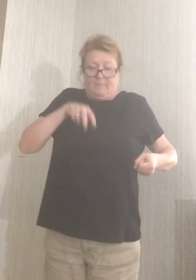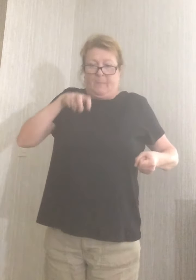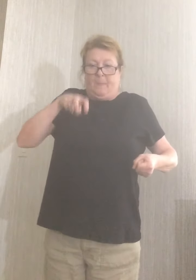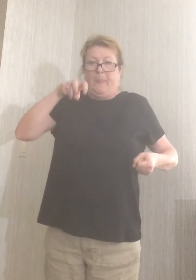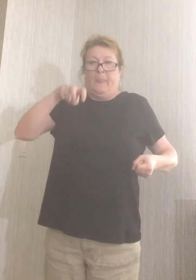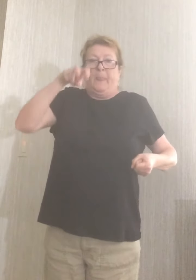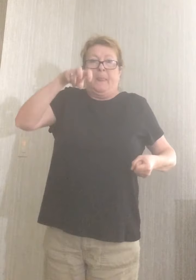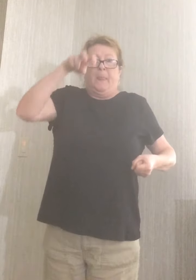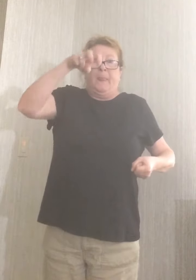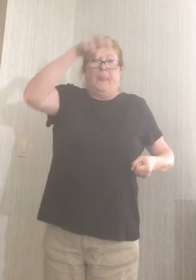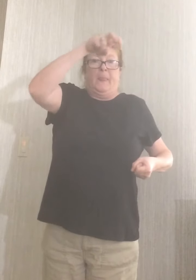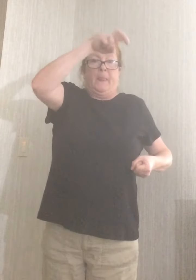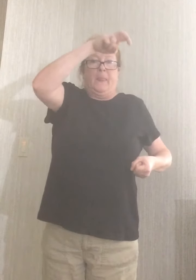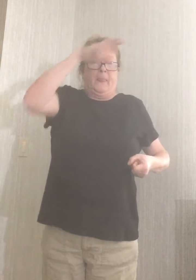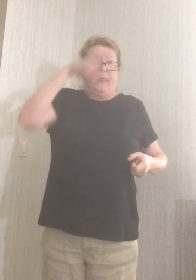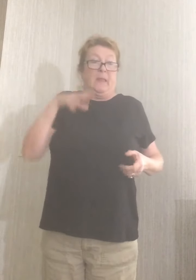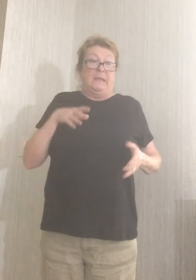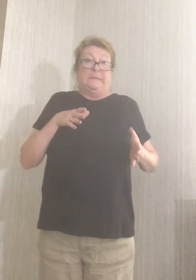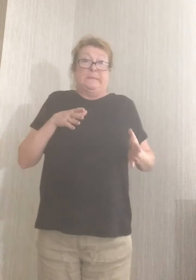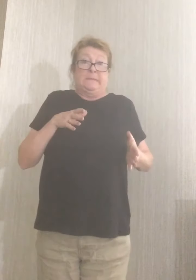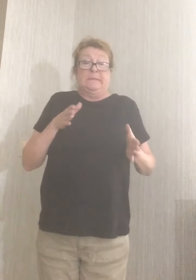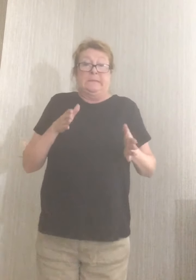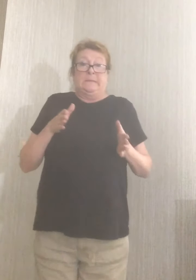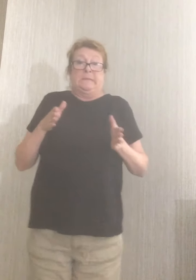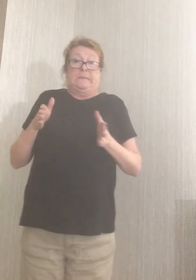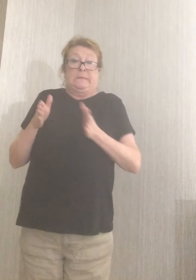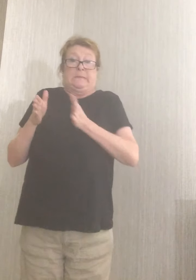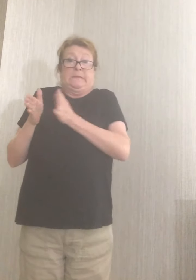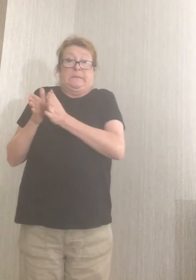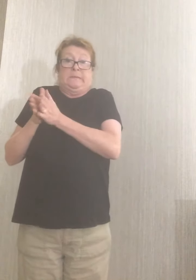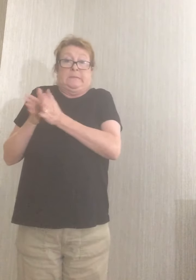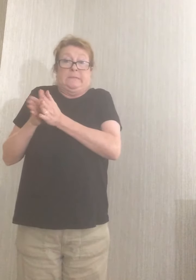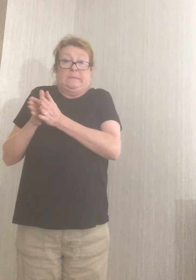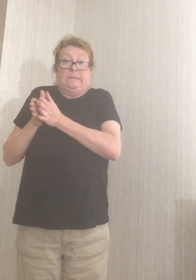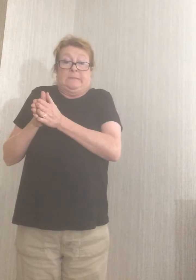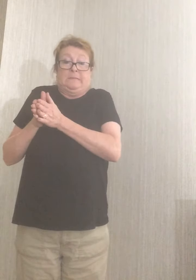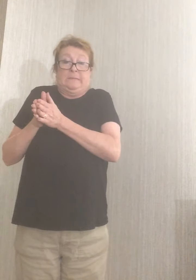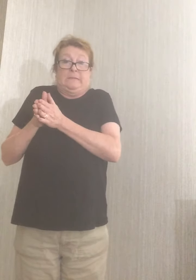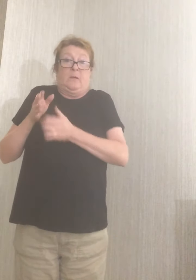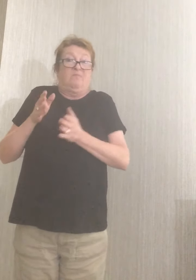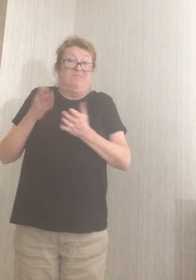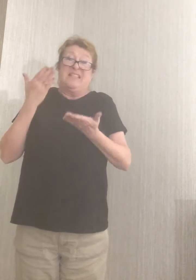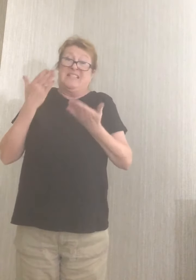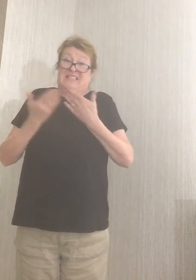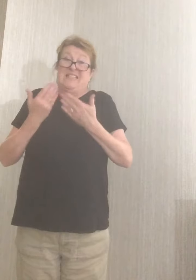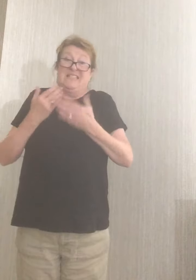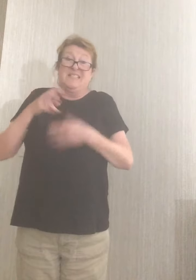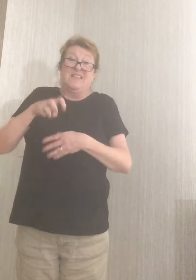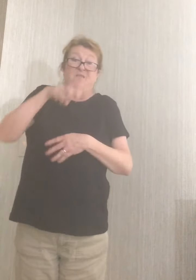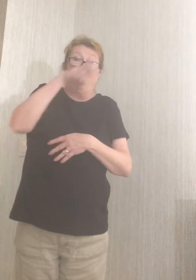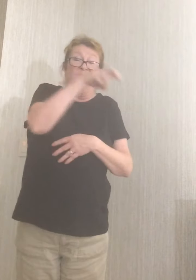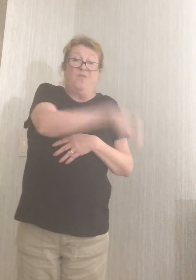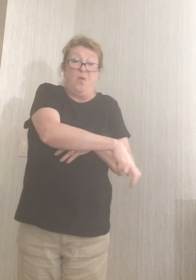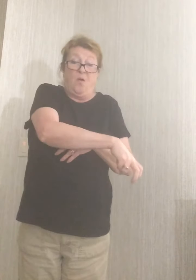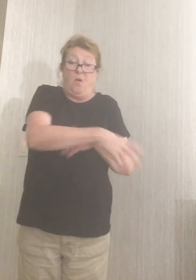very close to the outer wall. It would be easy to fall, and landing on that stone